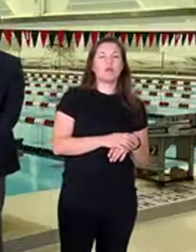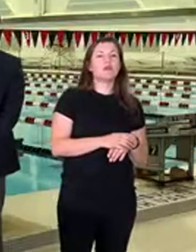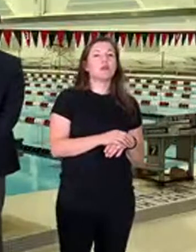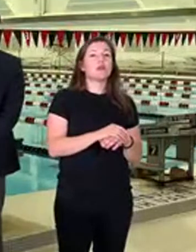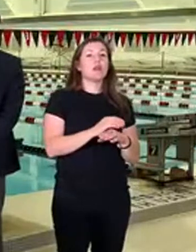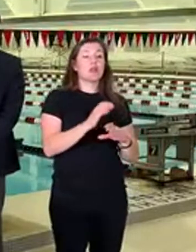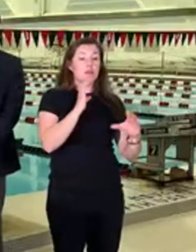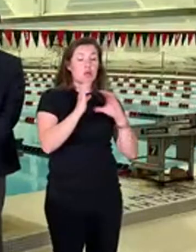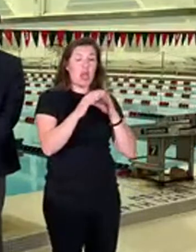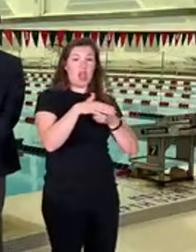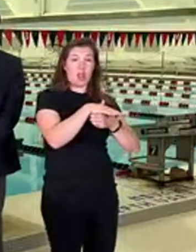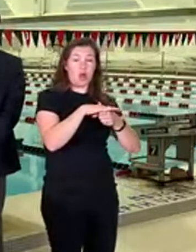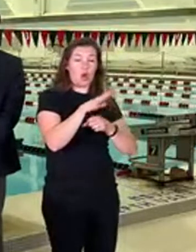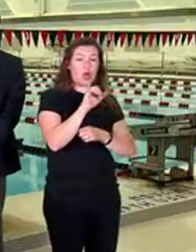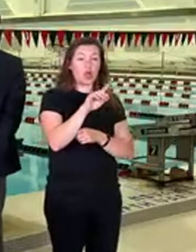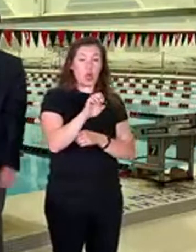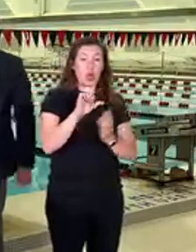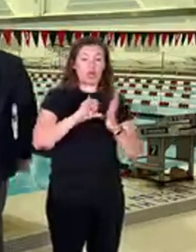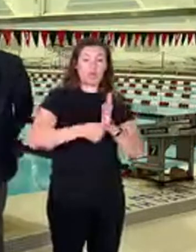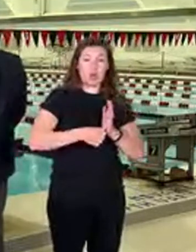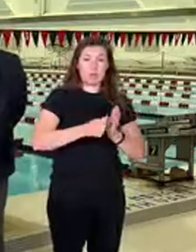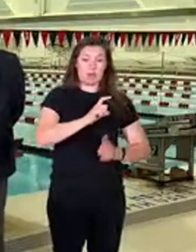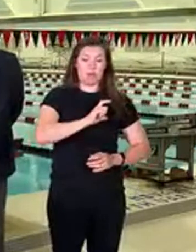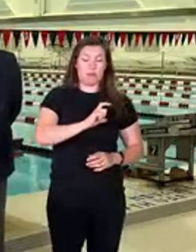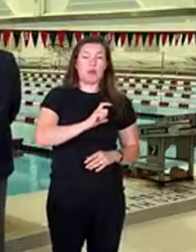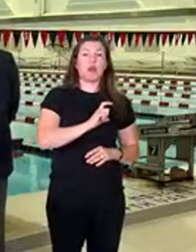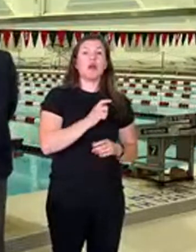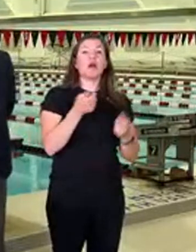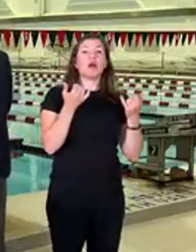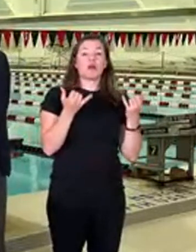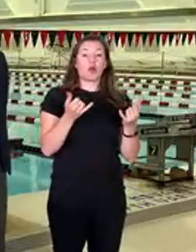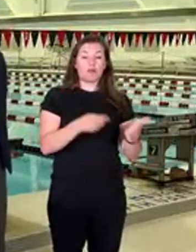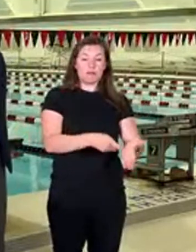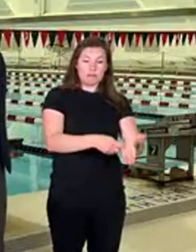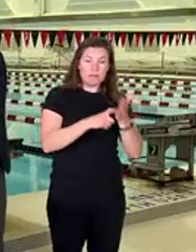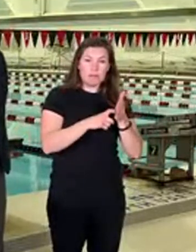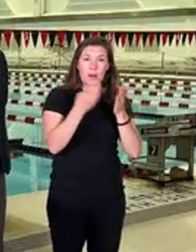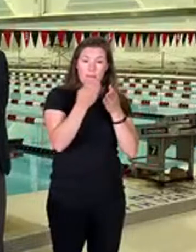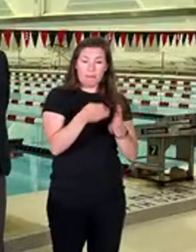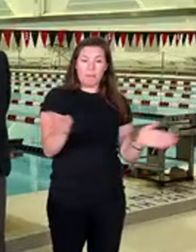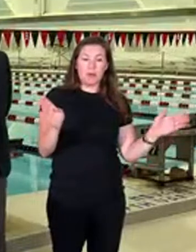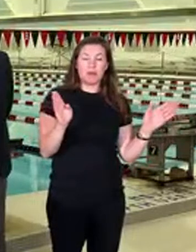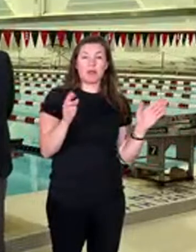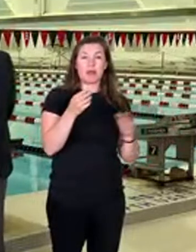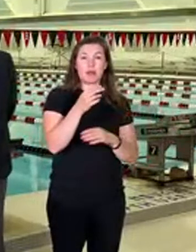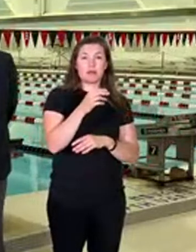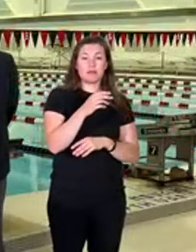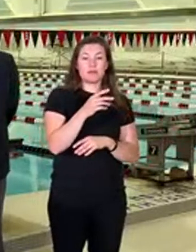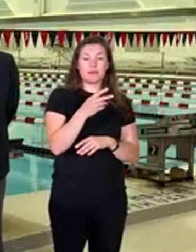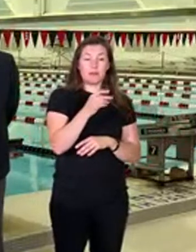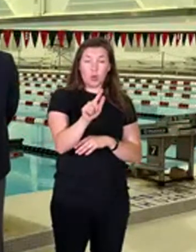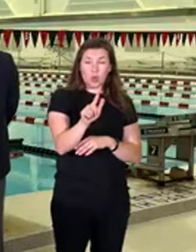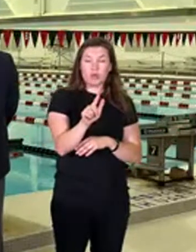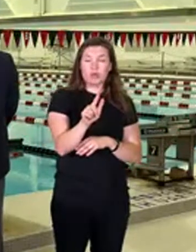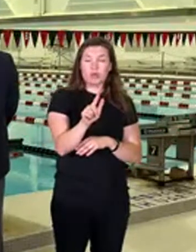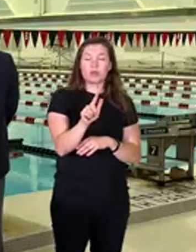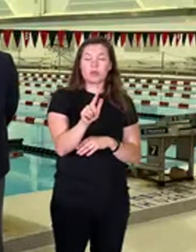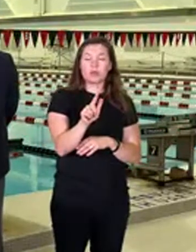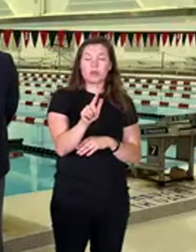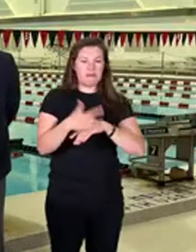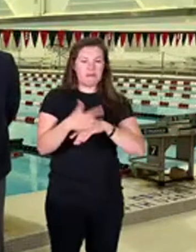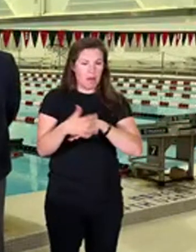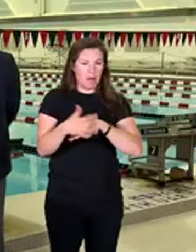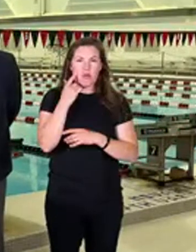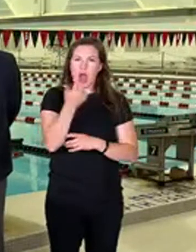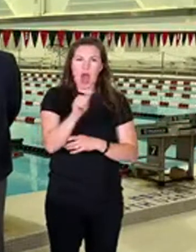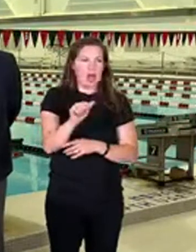local code enforcement officers that the current regulations around public swimming pools and our environmental health division is available for